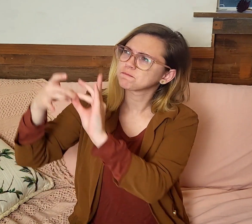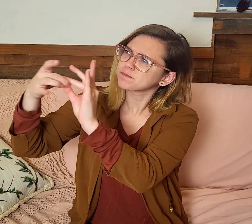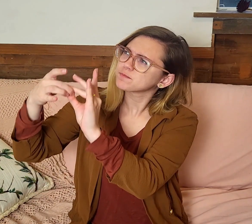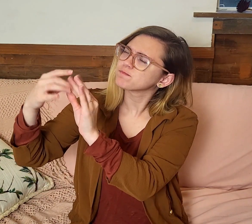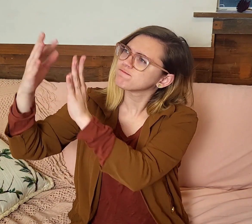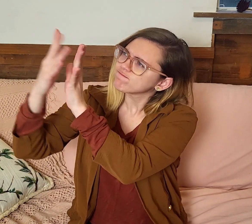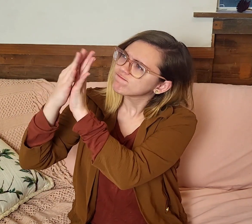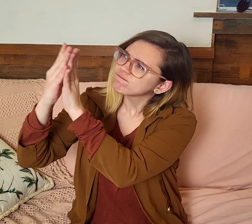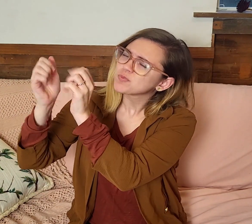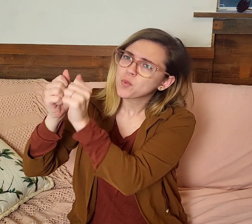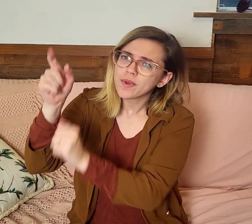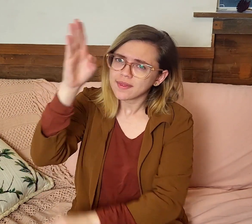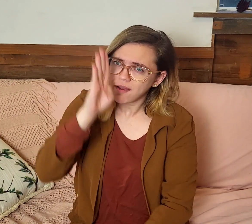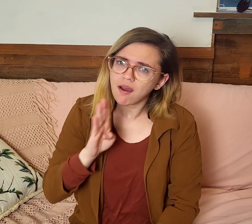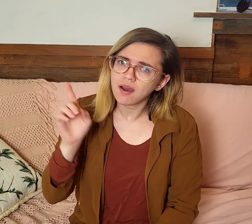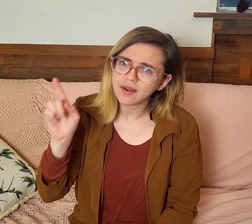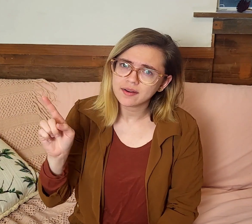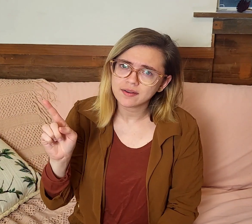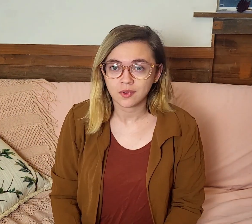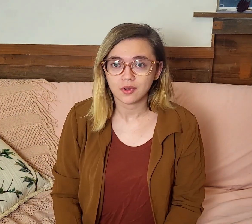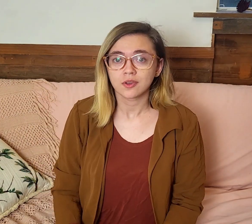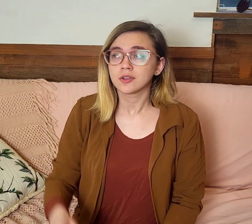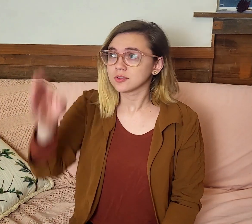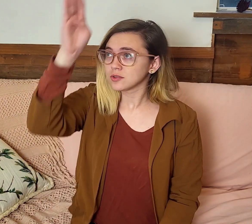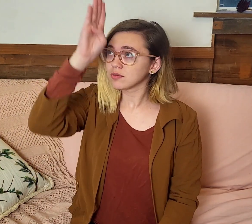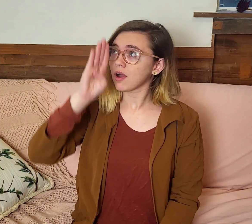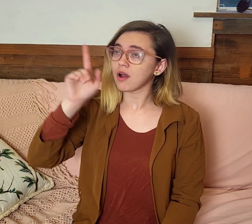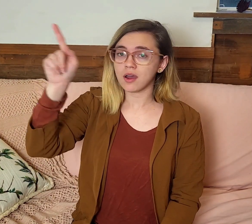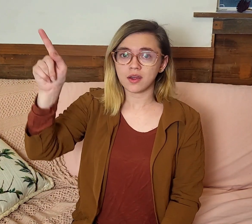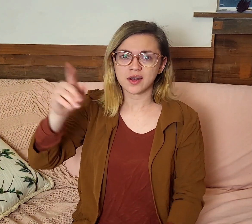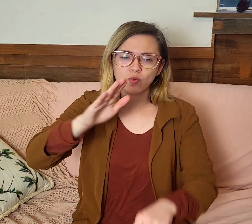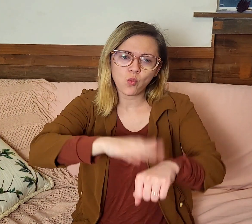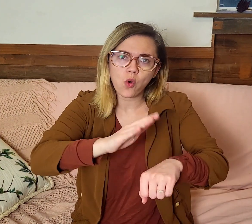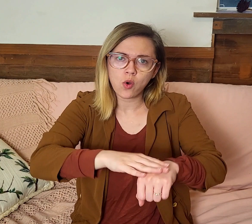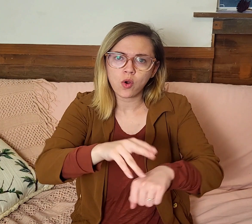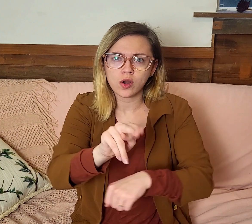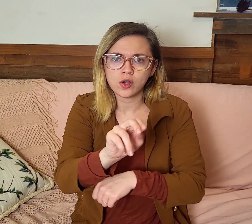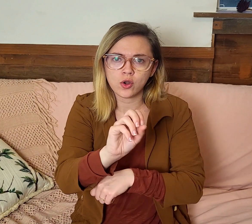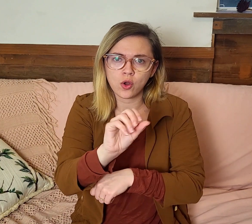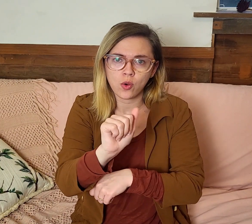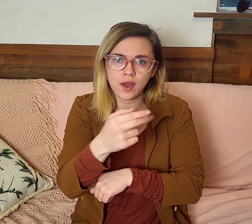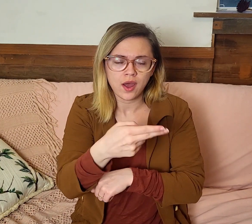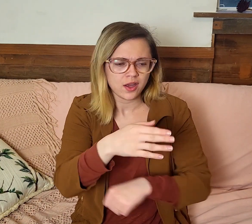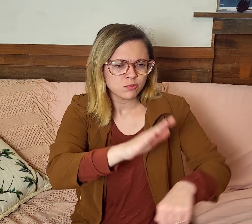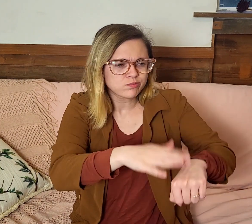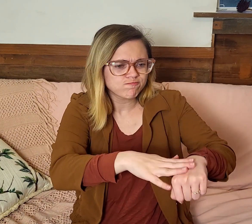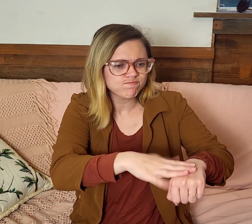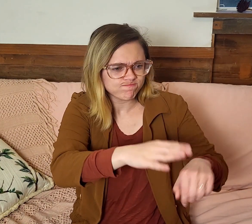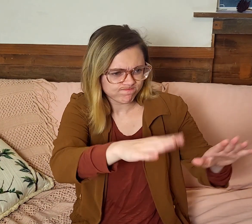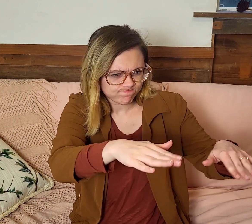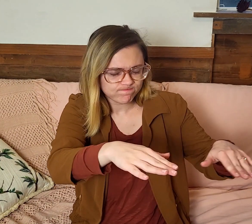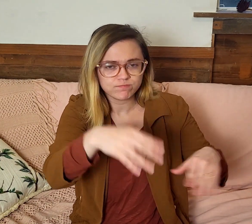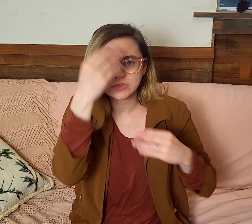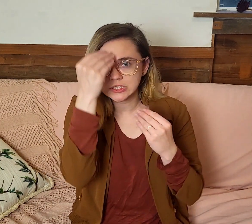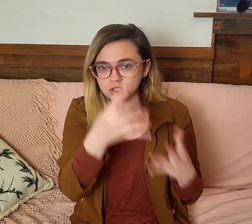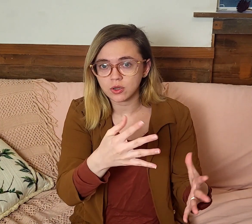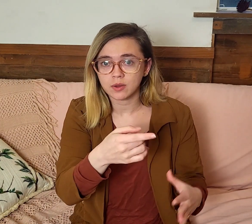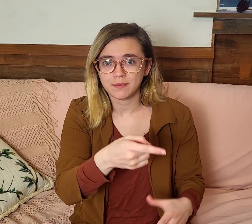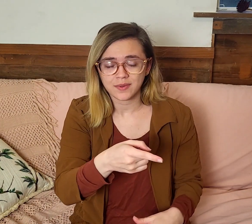had an extremely good relationship with God. And God warned Noah, and